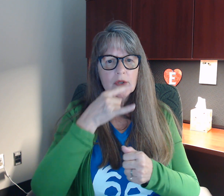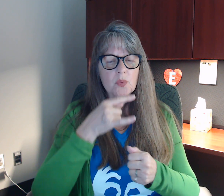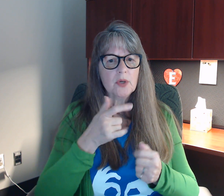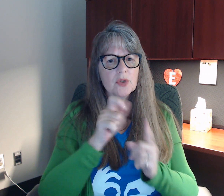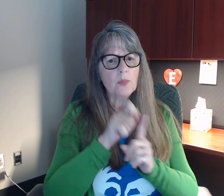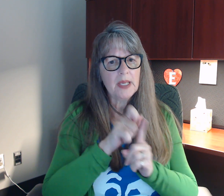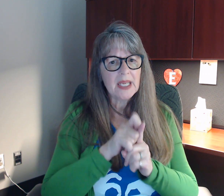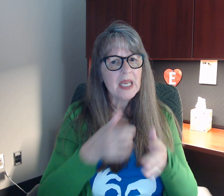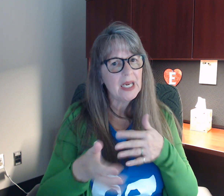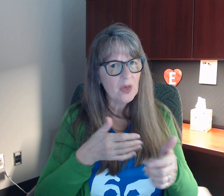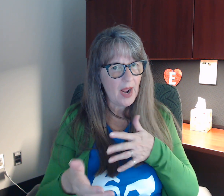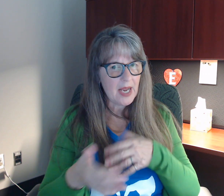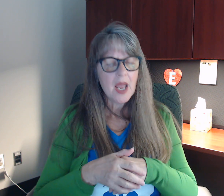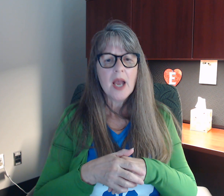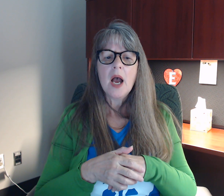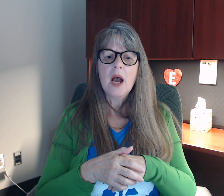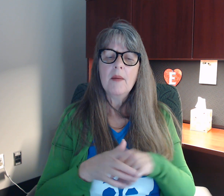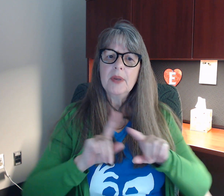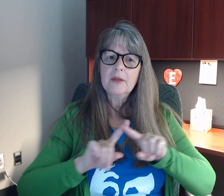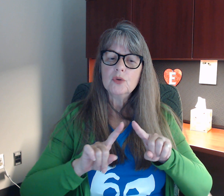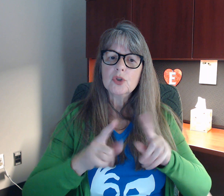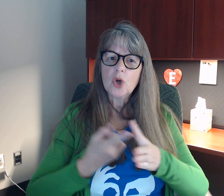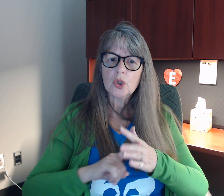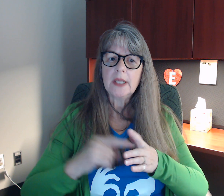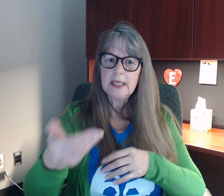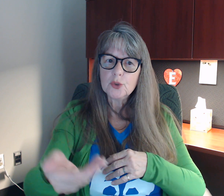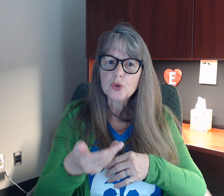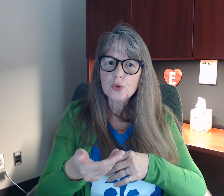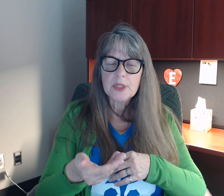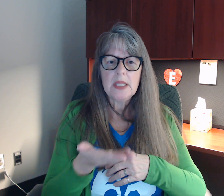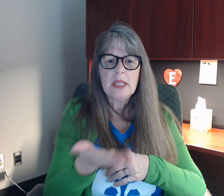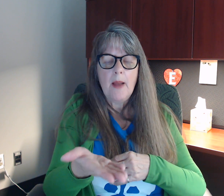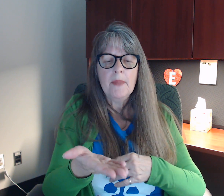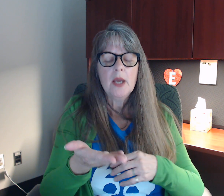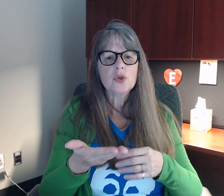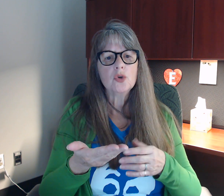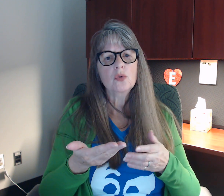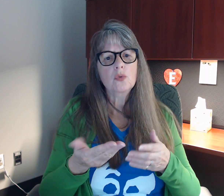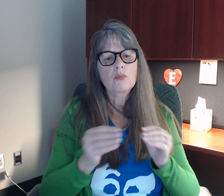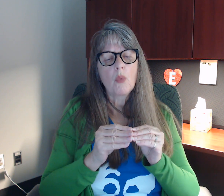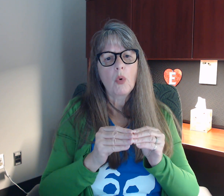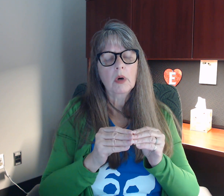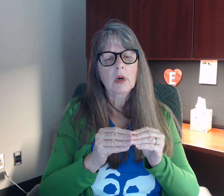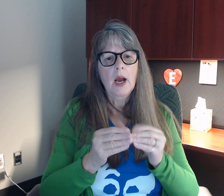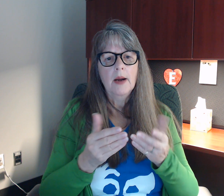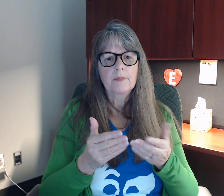when they're so picky anyway. But if you start like introducing them to more